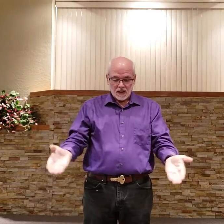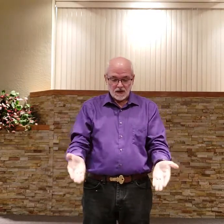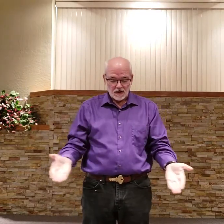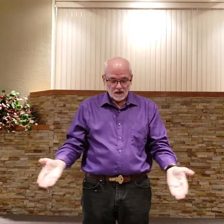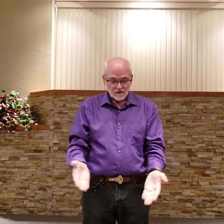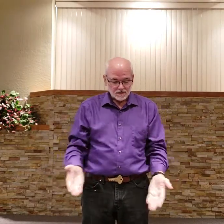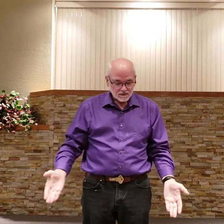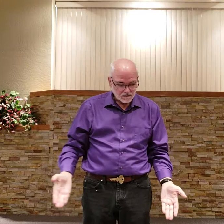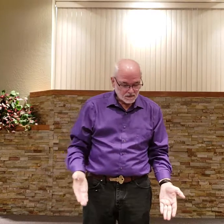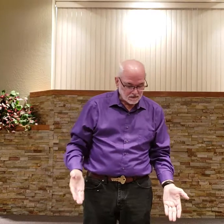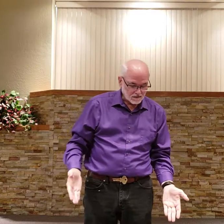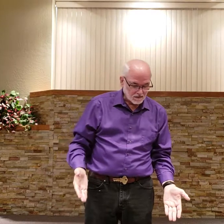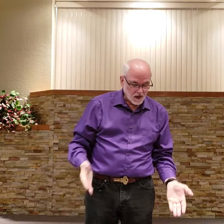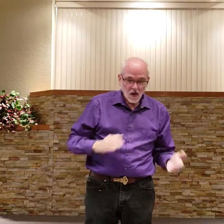Here,